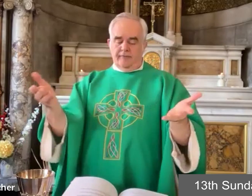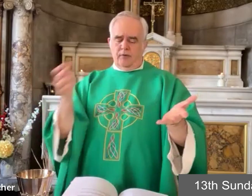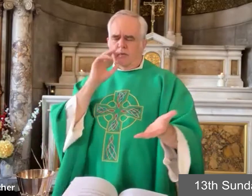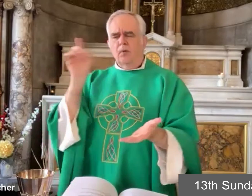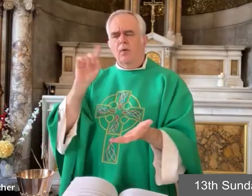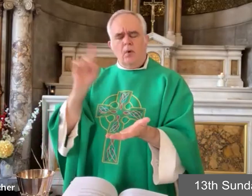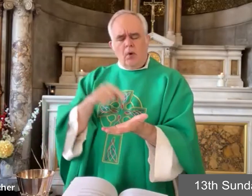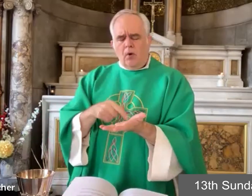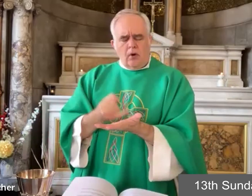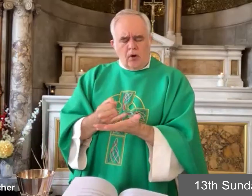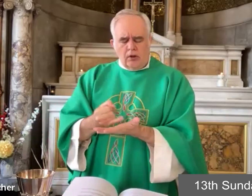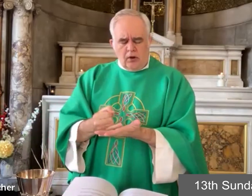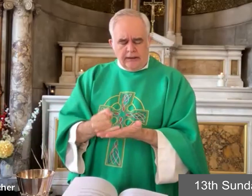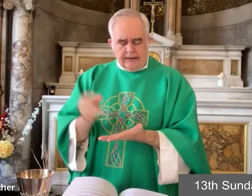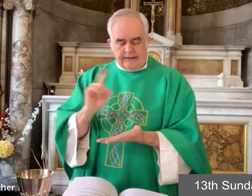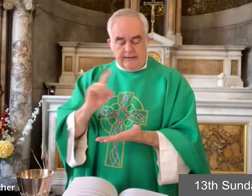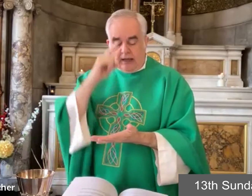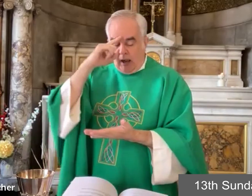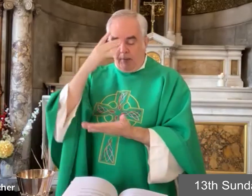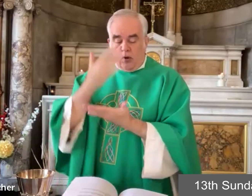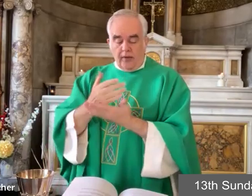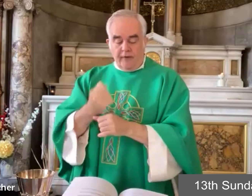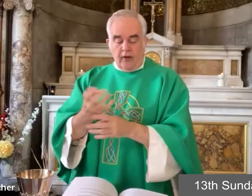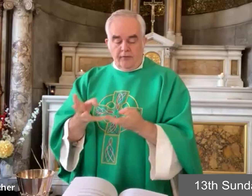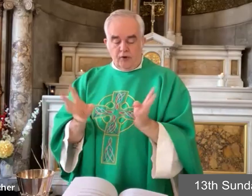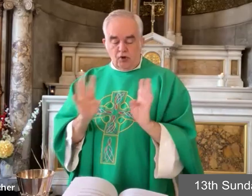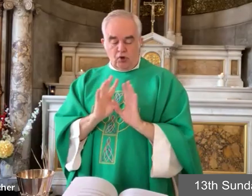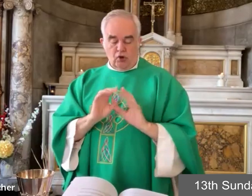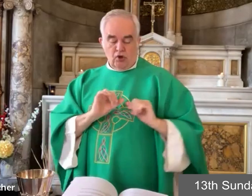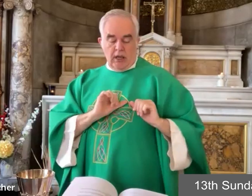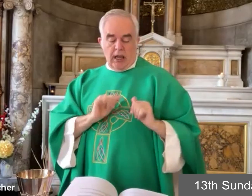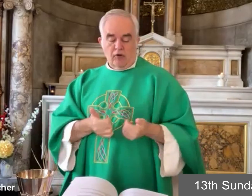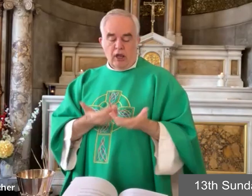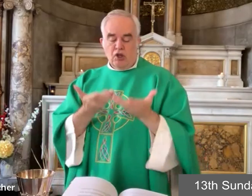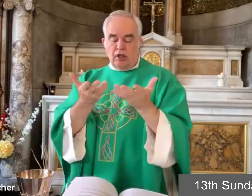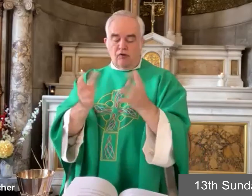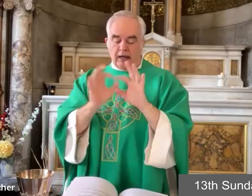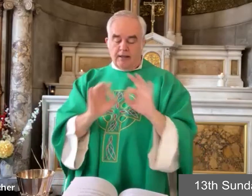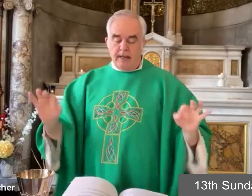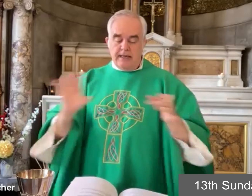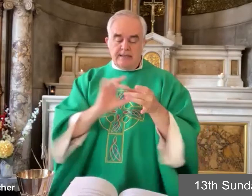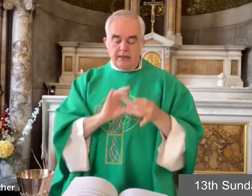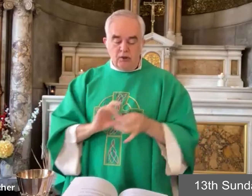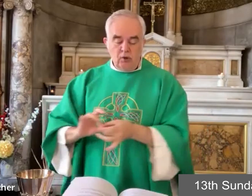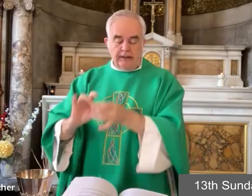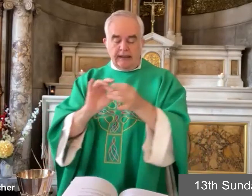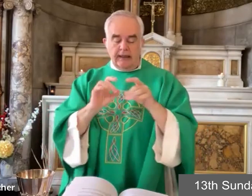you. Look not on our sins, but on the face of your church, a gracefully grant peace and unity